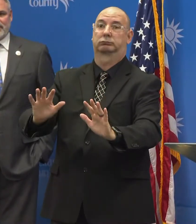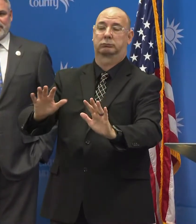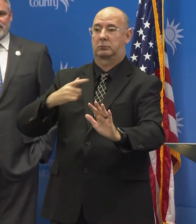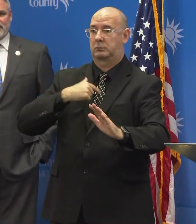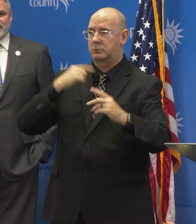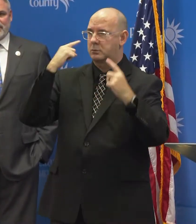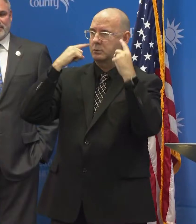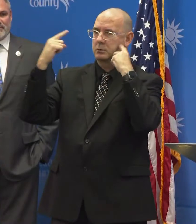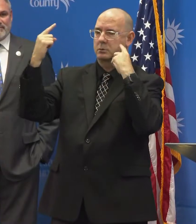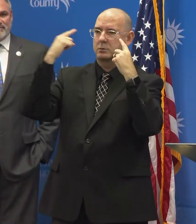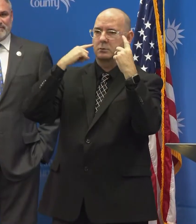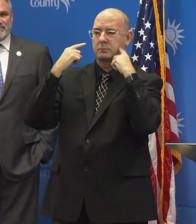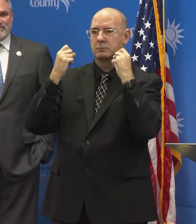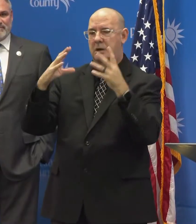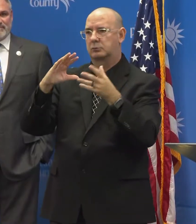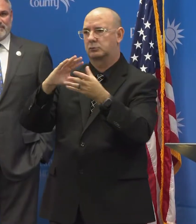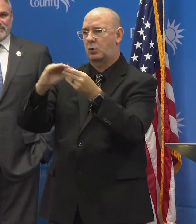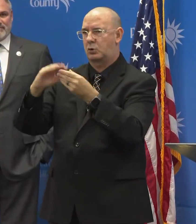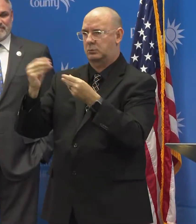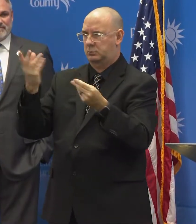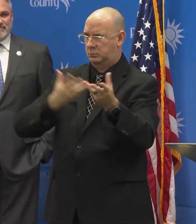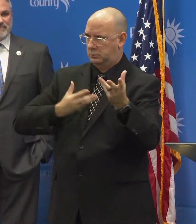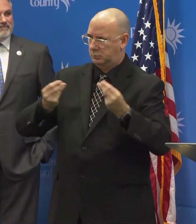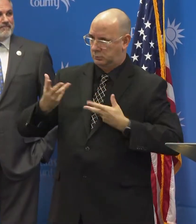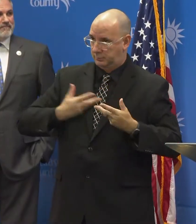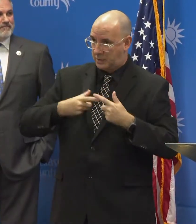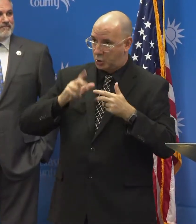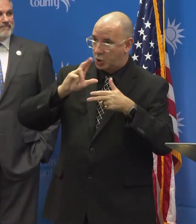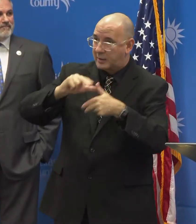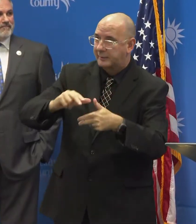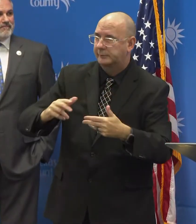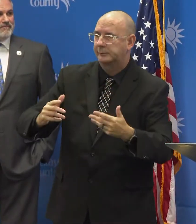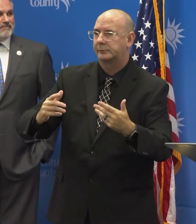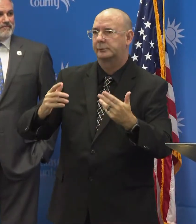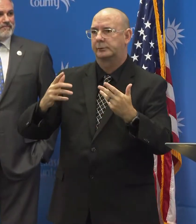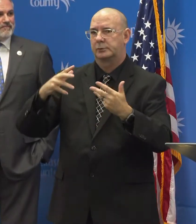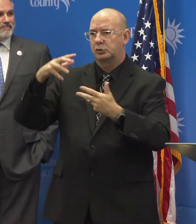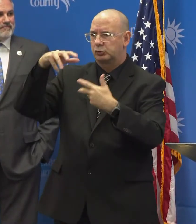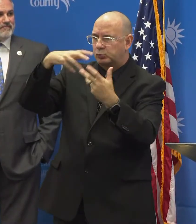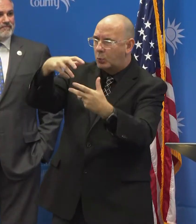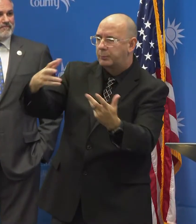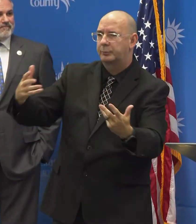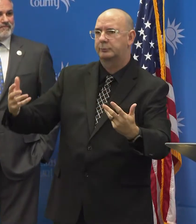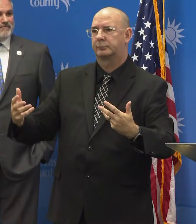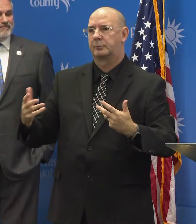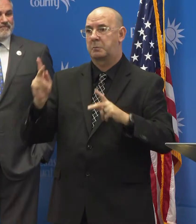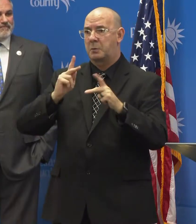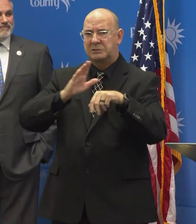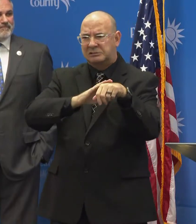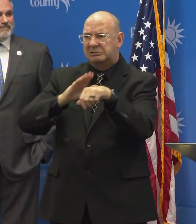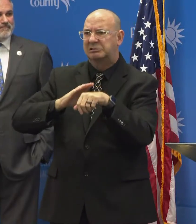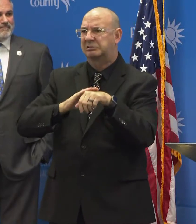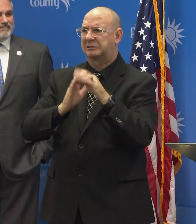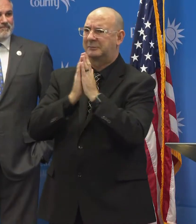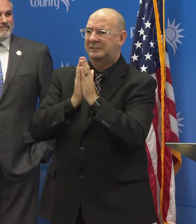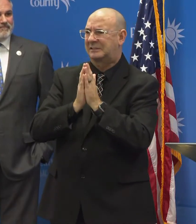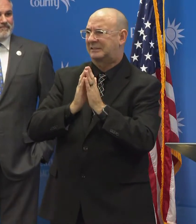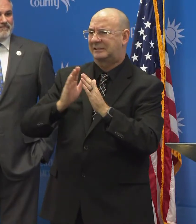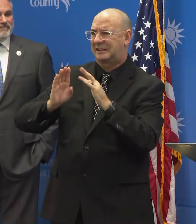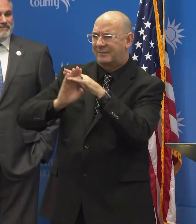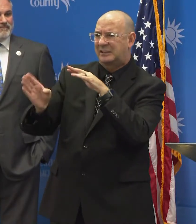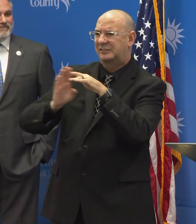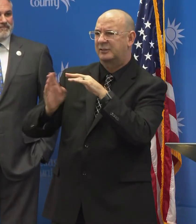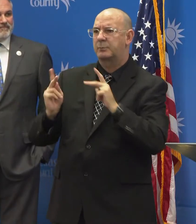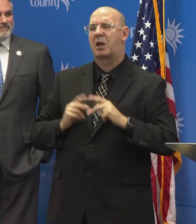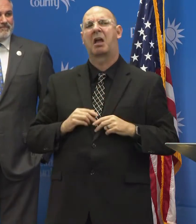after deadly storms where folks have been advised, encouraged, pleaded with to evacuate, and they chose not